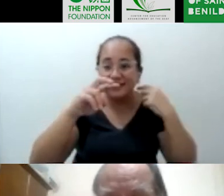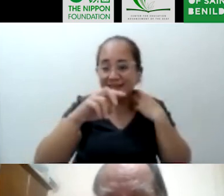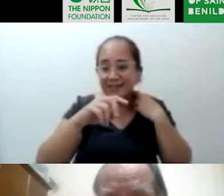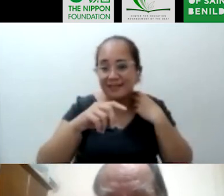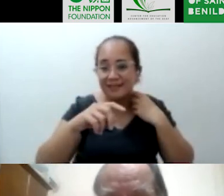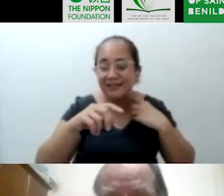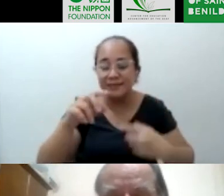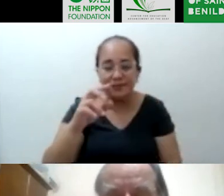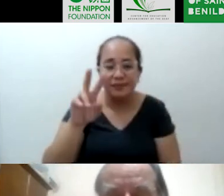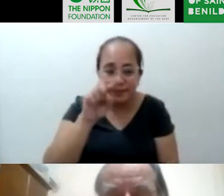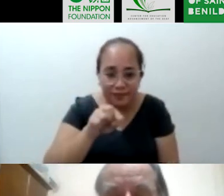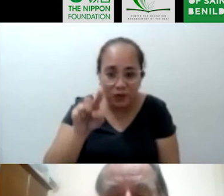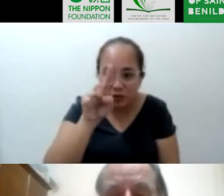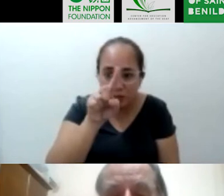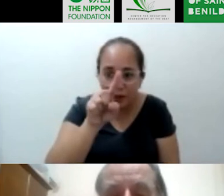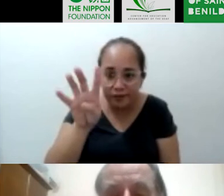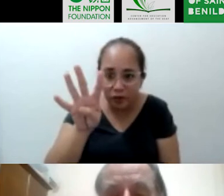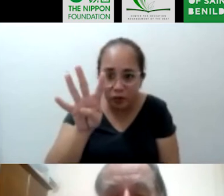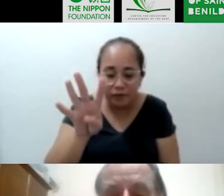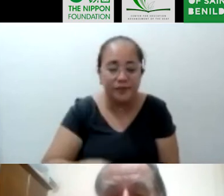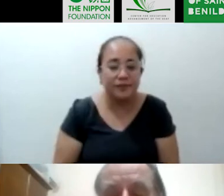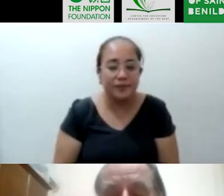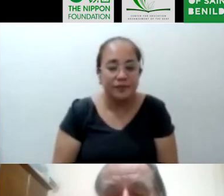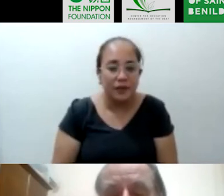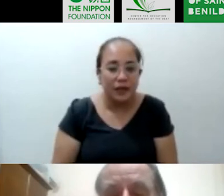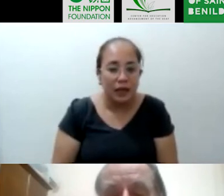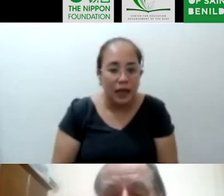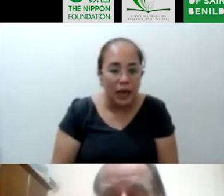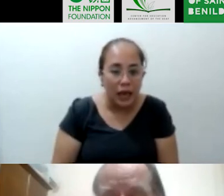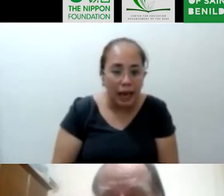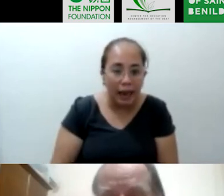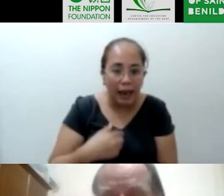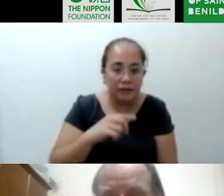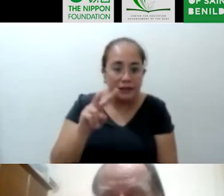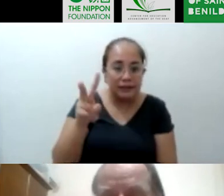Yes, sir. Okay. So if you're looking for the second sign